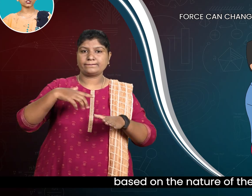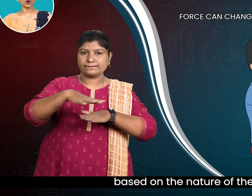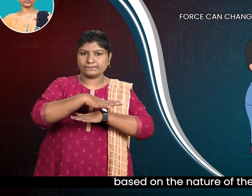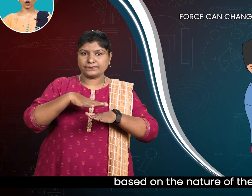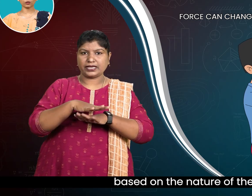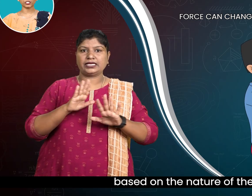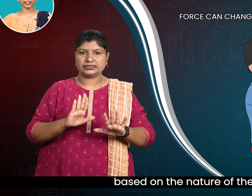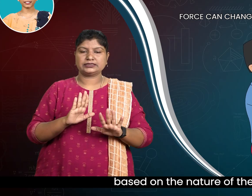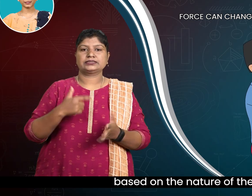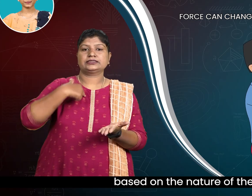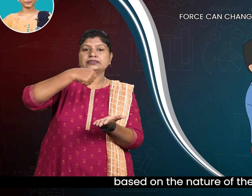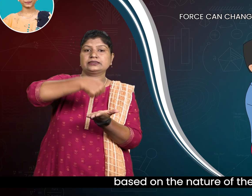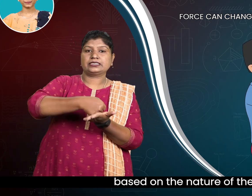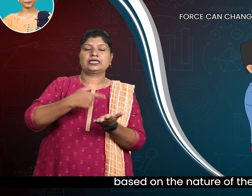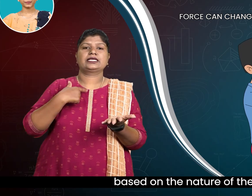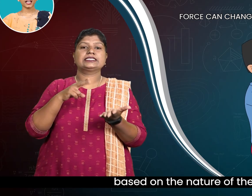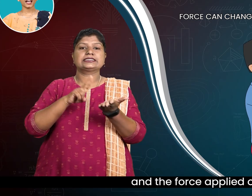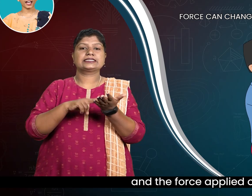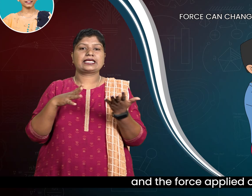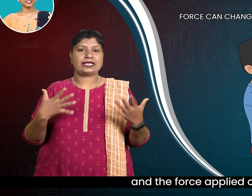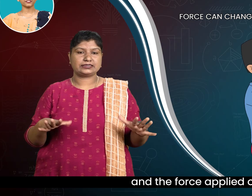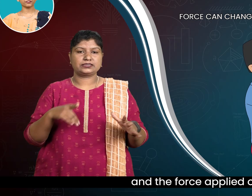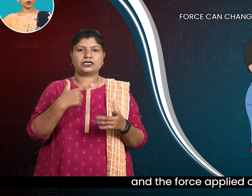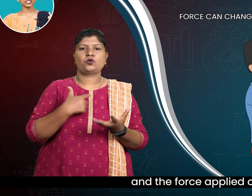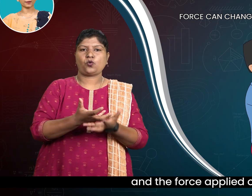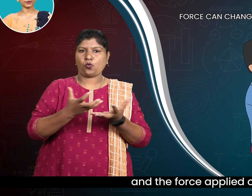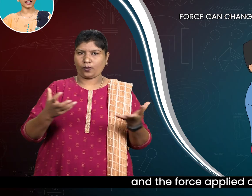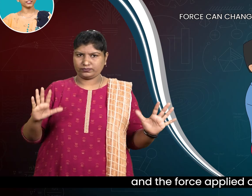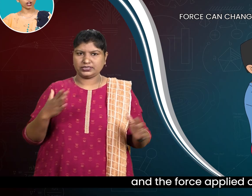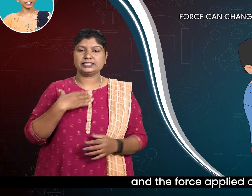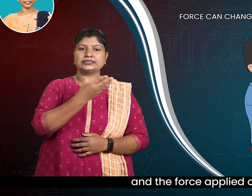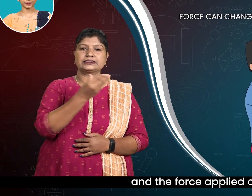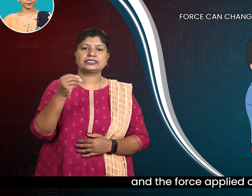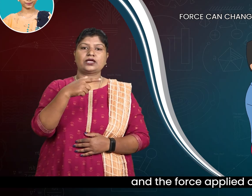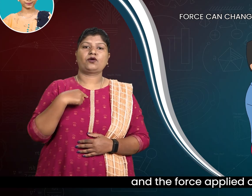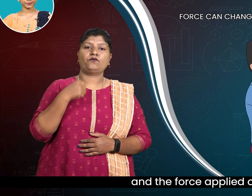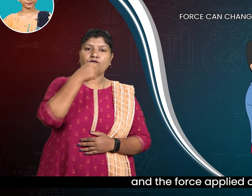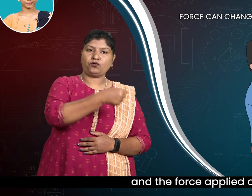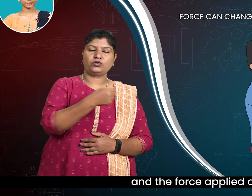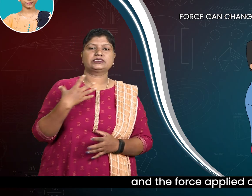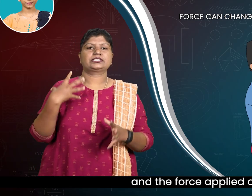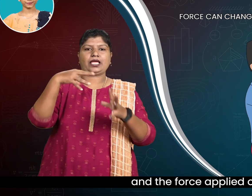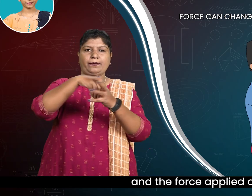the nature of the object and the force applied on it.